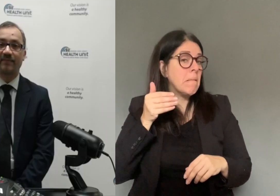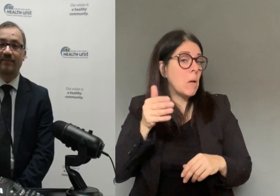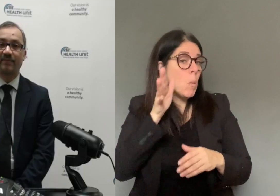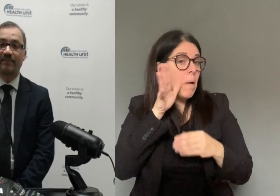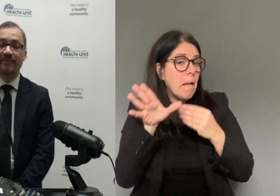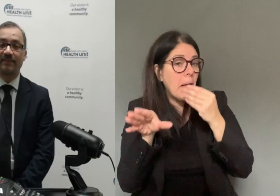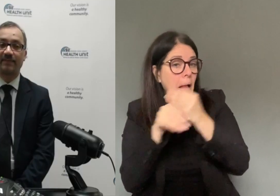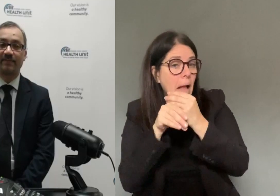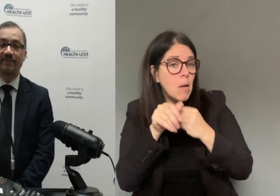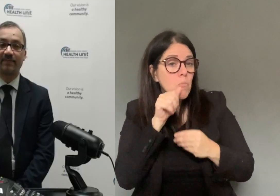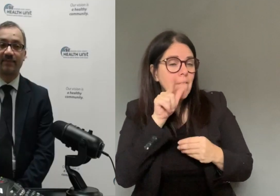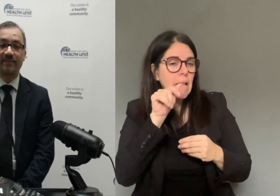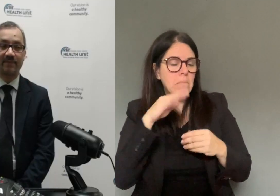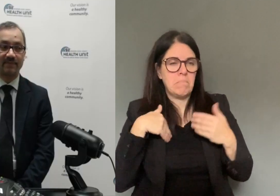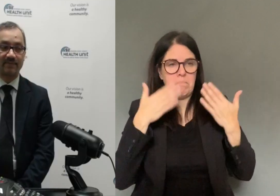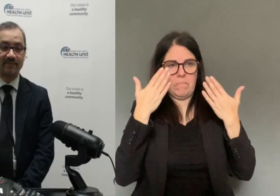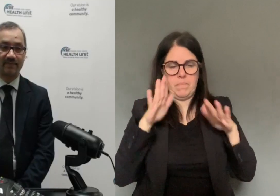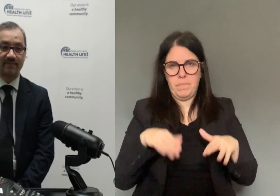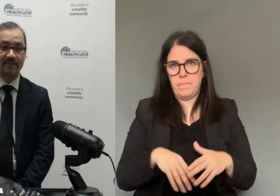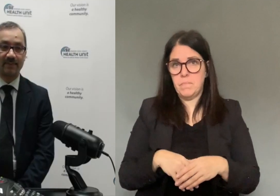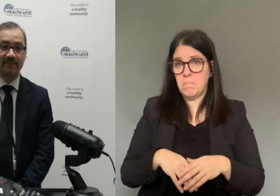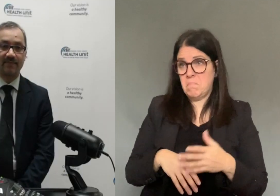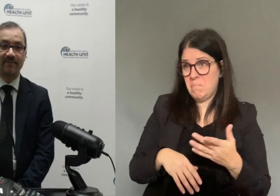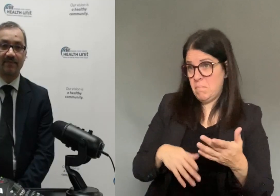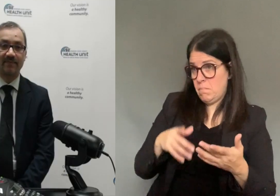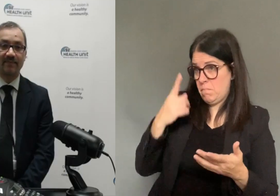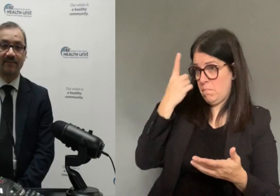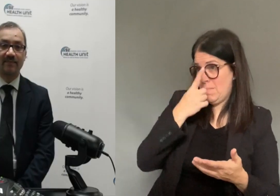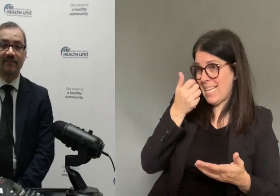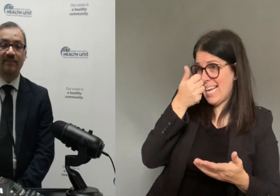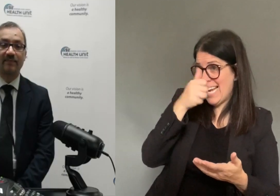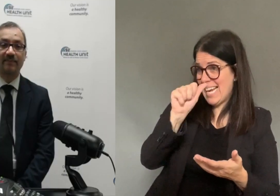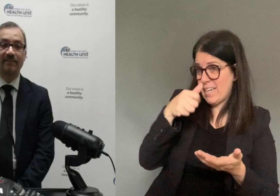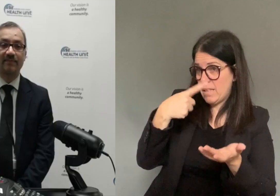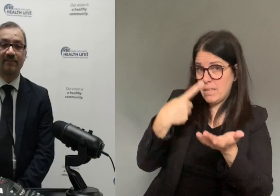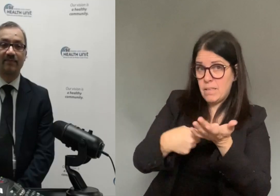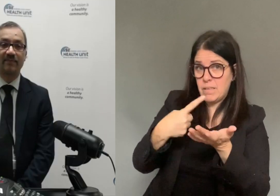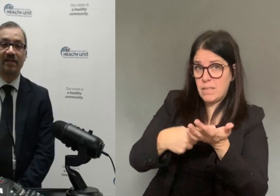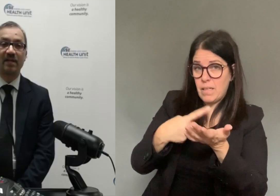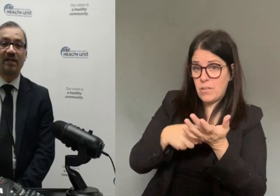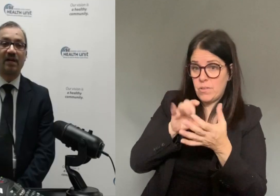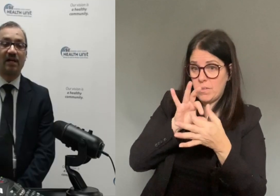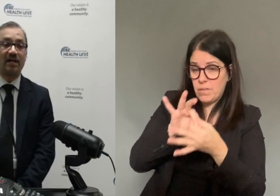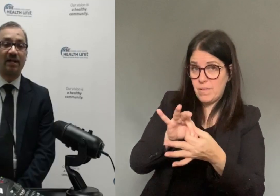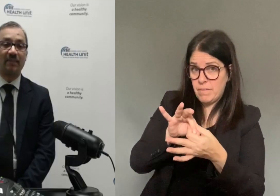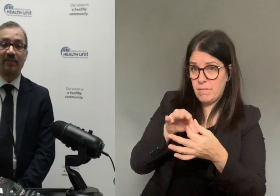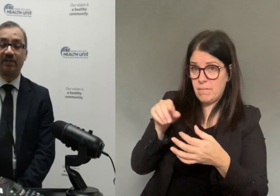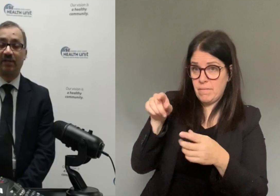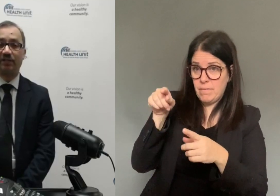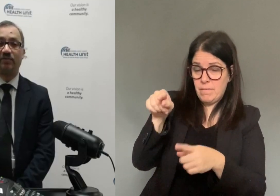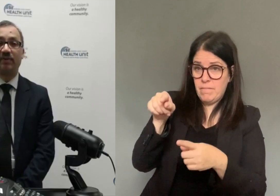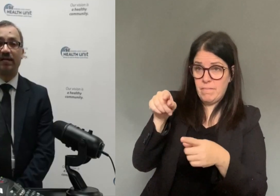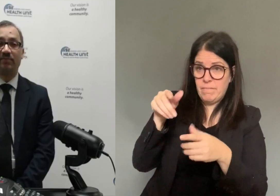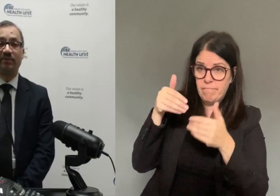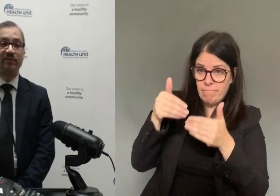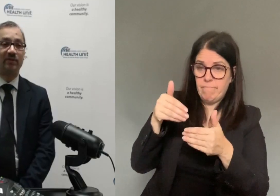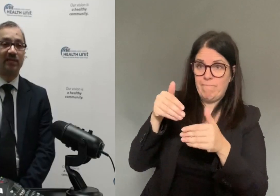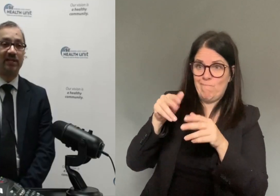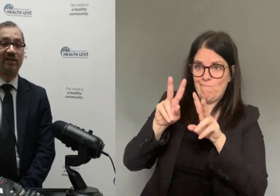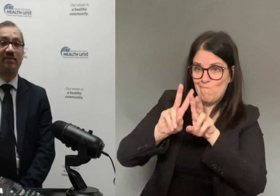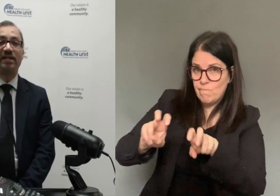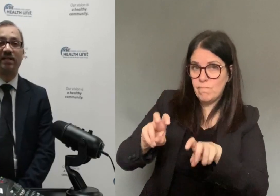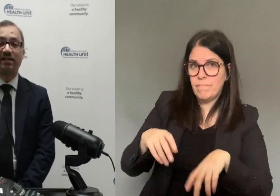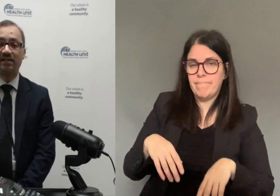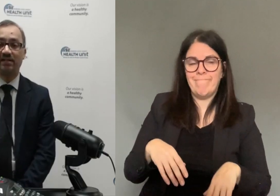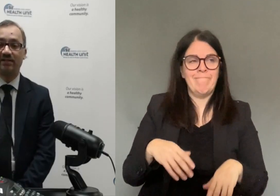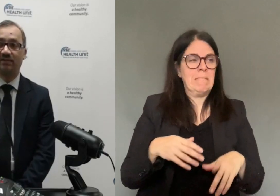Has there been any discussion on them actually doing the actual testing? Not to my purview and not